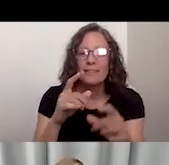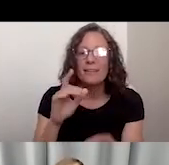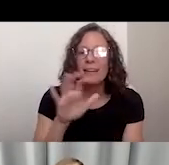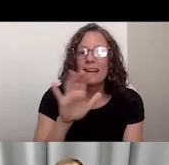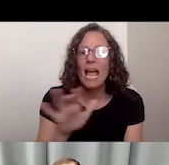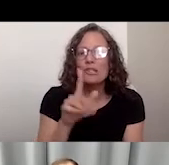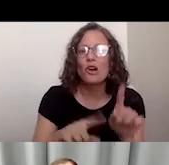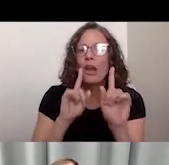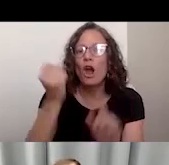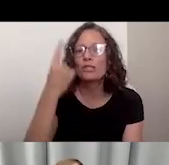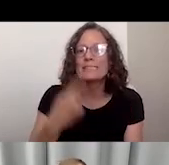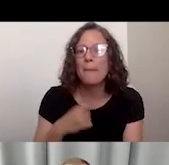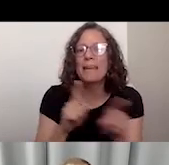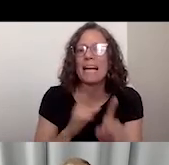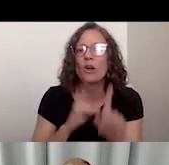Exactly.